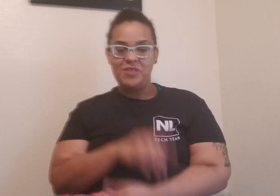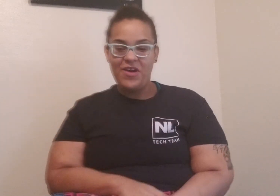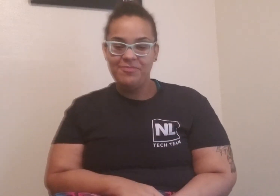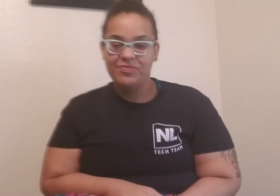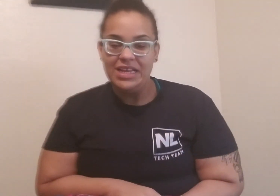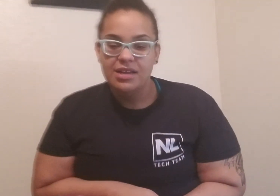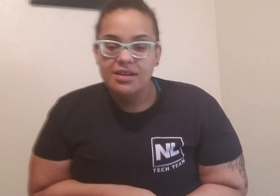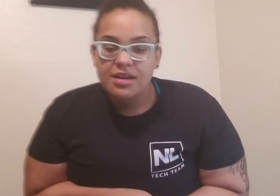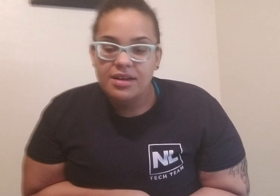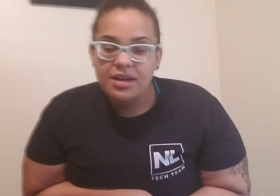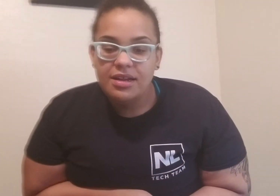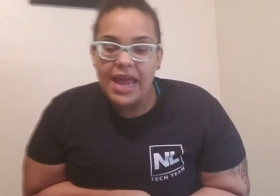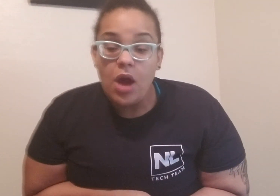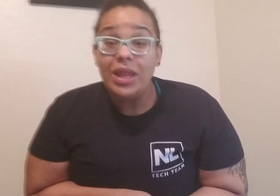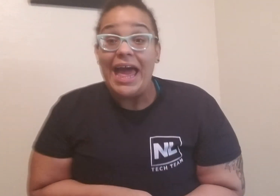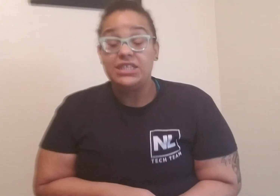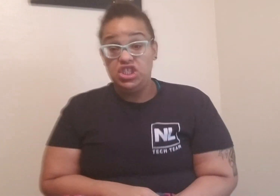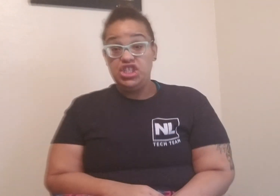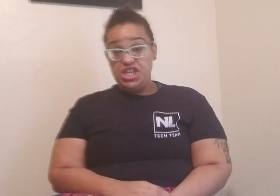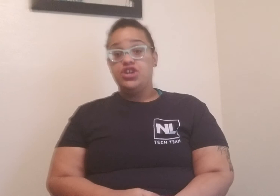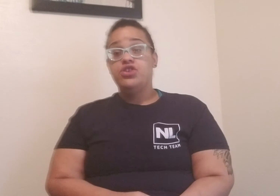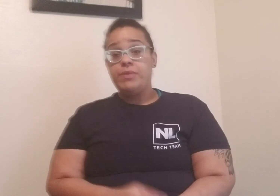okay? Now last year, remember,